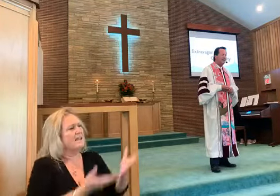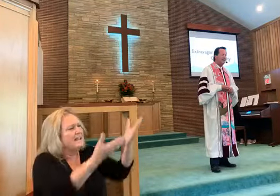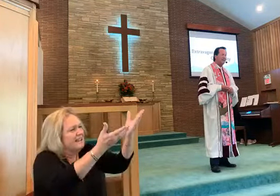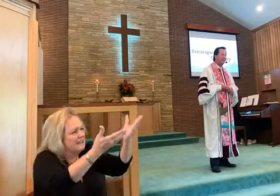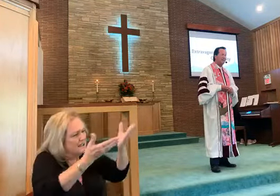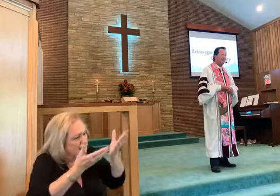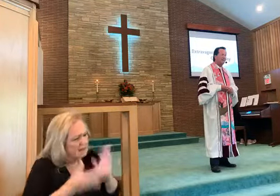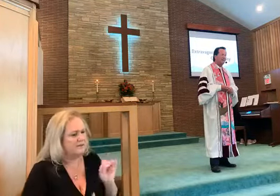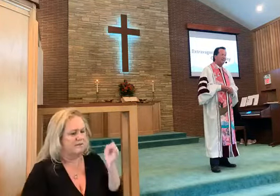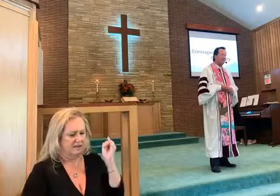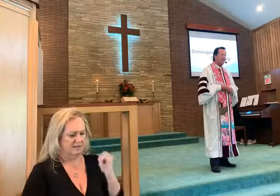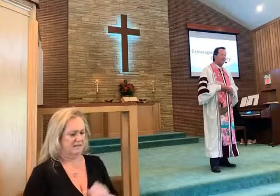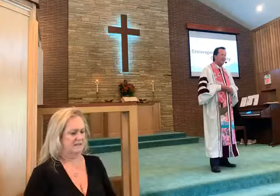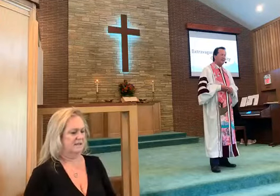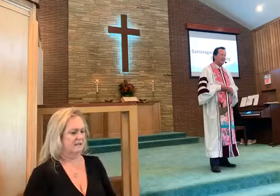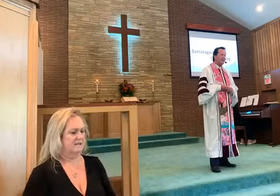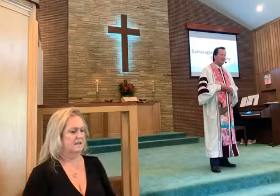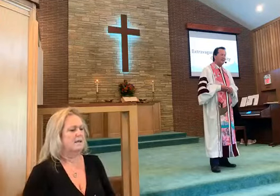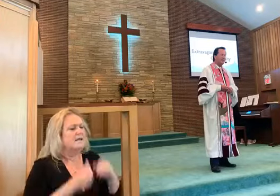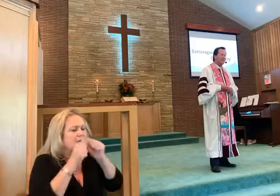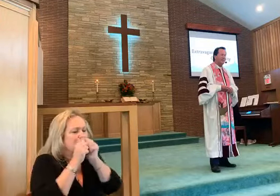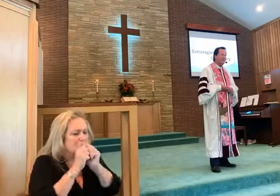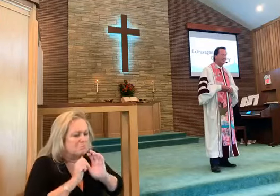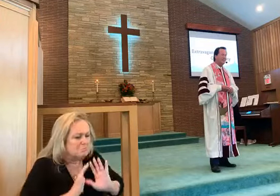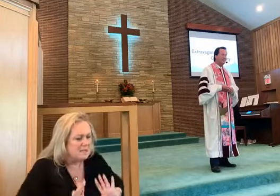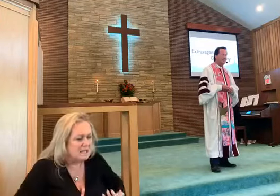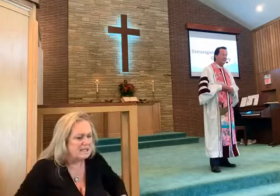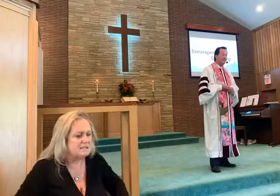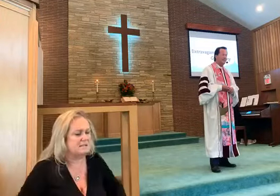giving, and blessing.